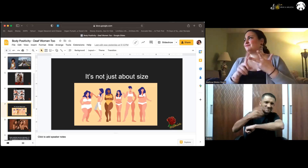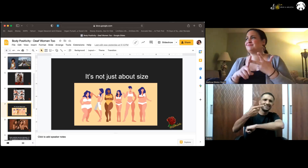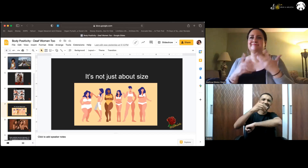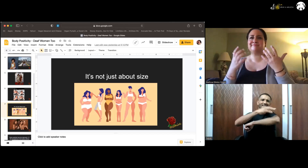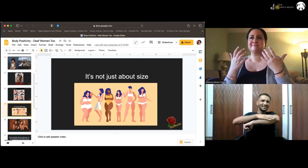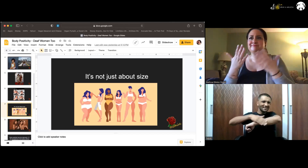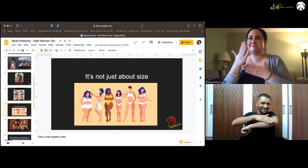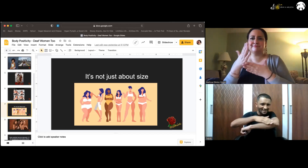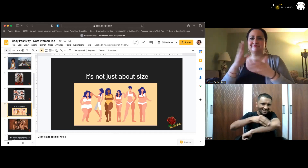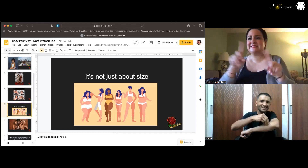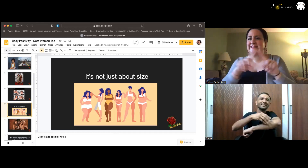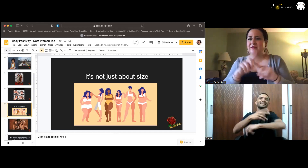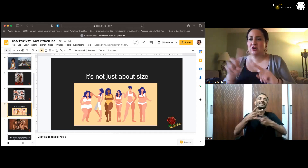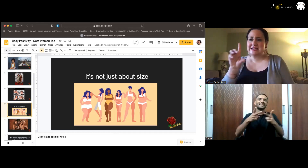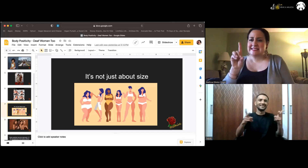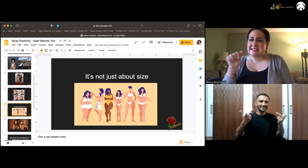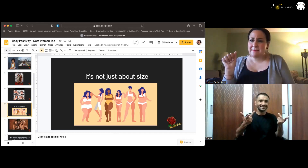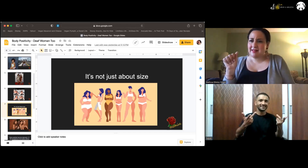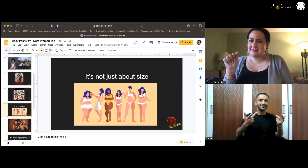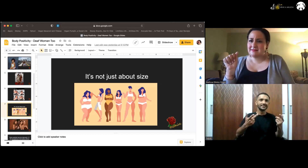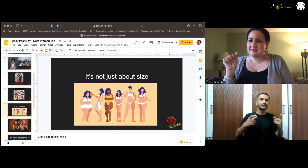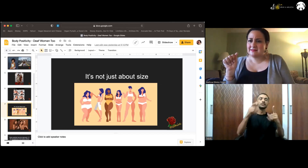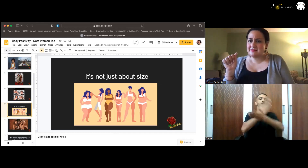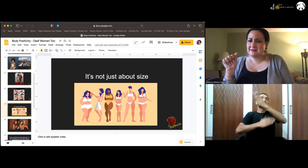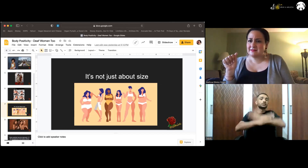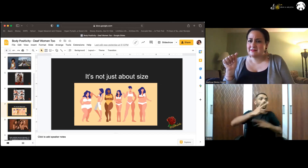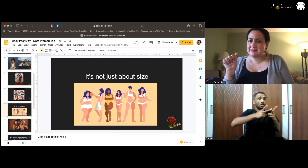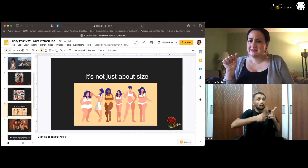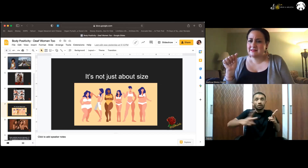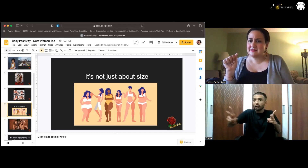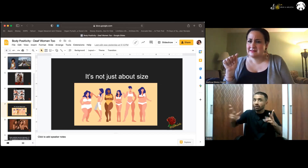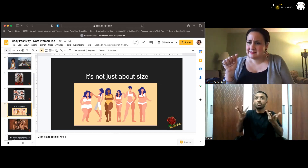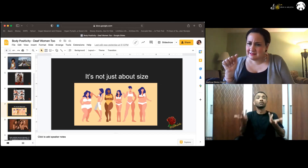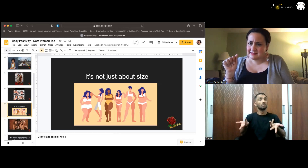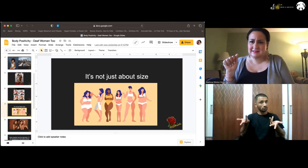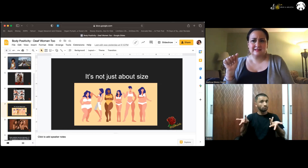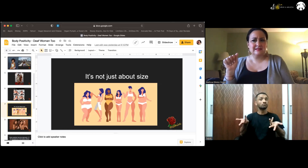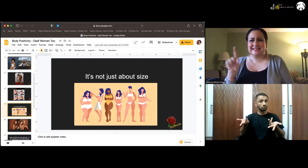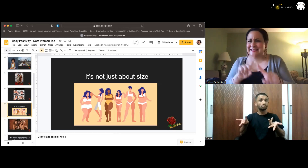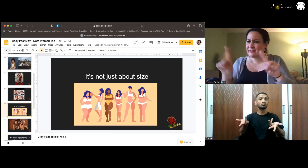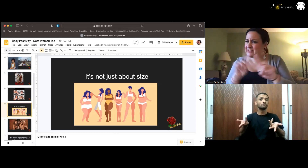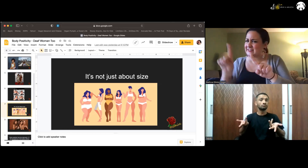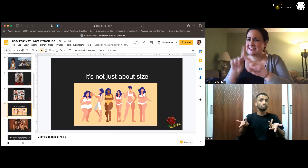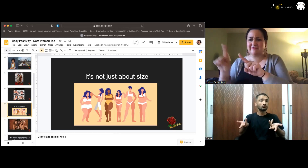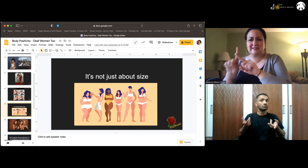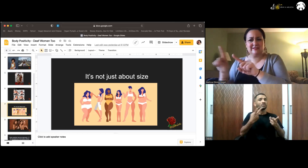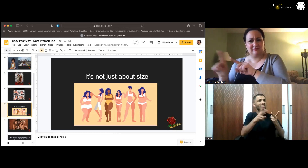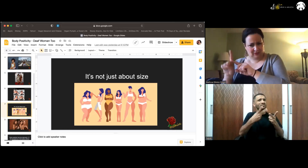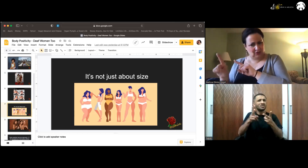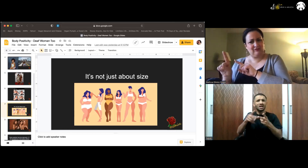in our skin, some have some smooth skin, few have other texture in their skin, and this is how everyone